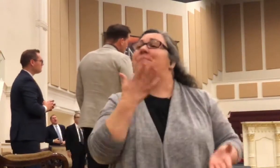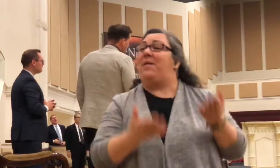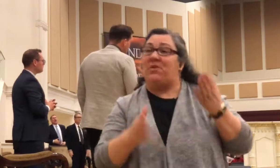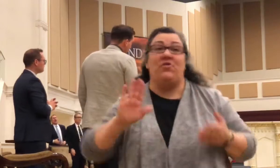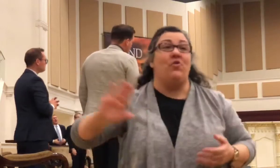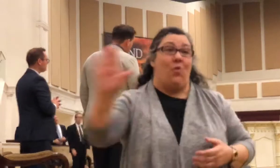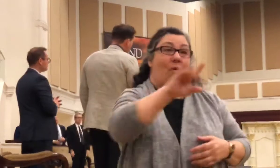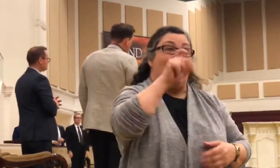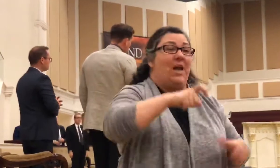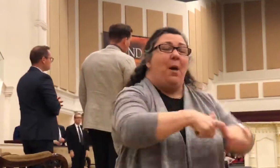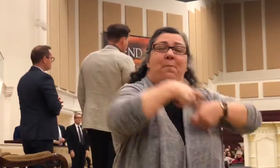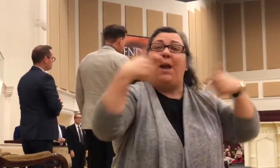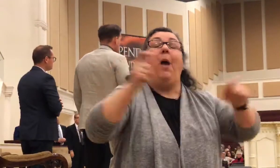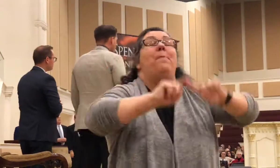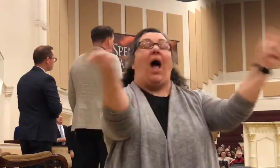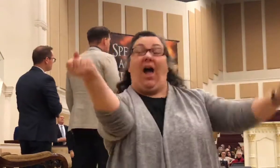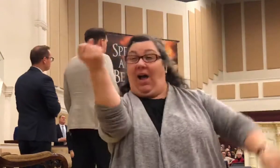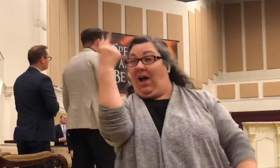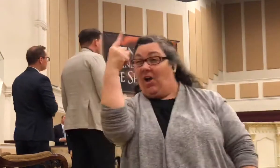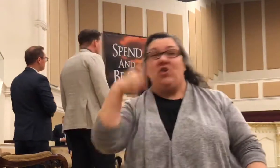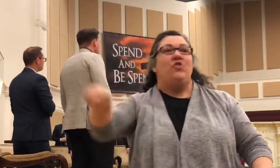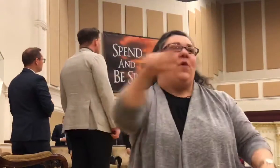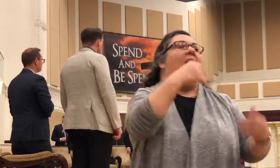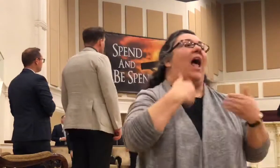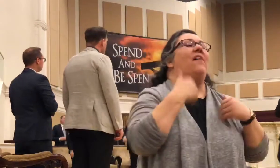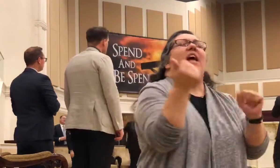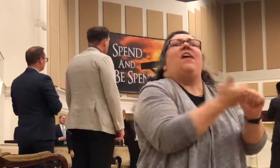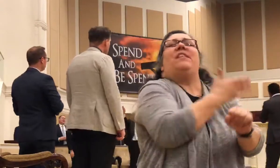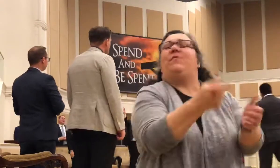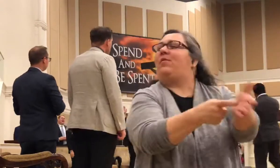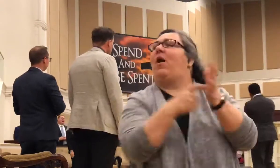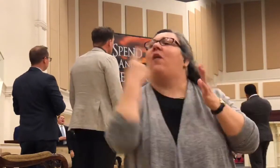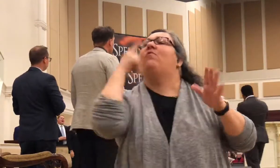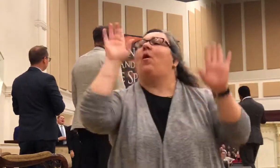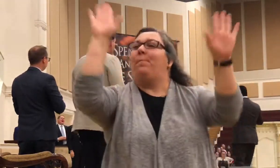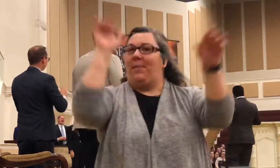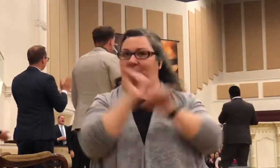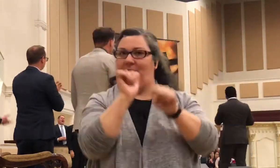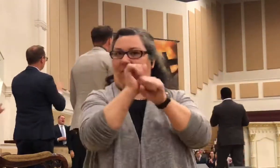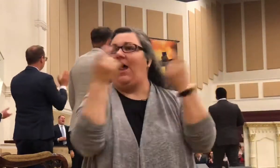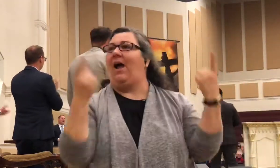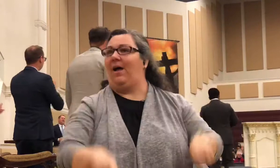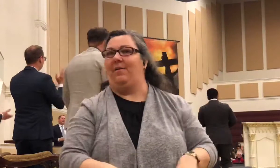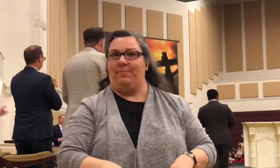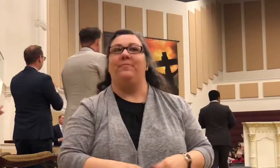today, but guess what? You got all the right ingredients for a miracle.